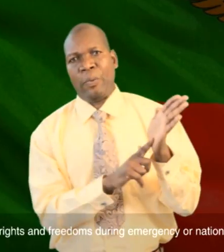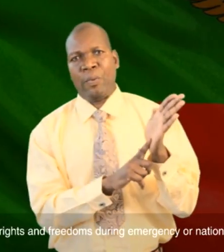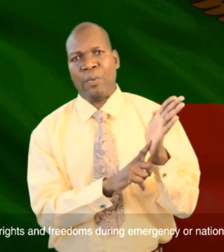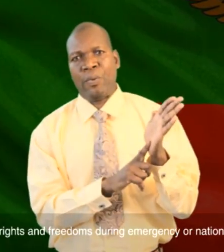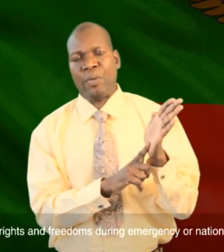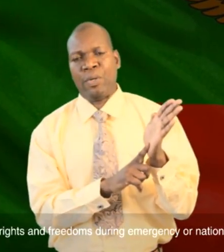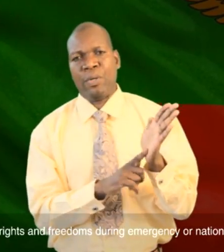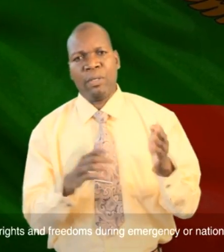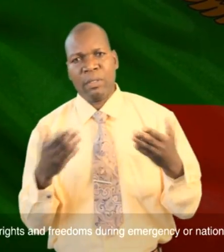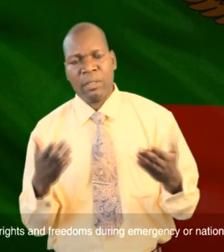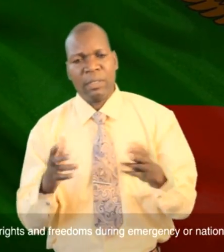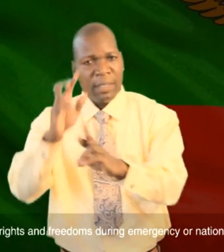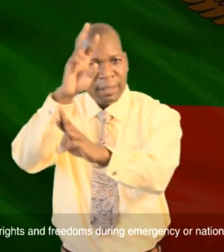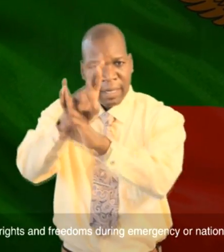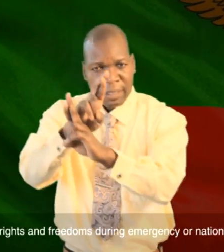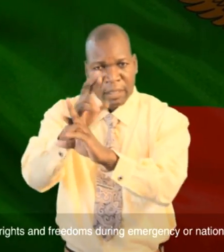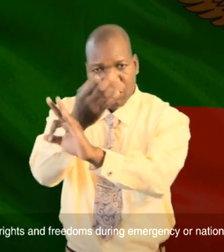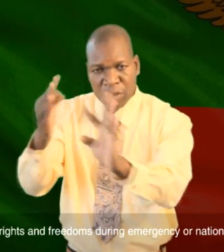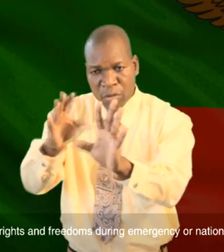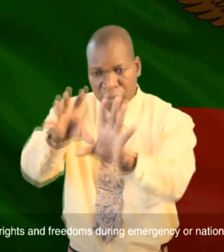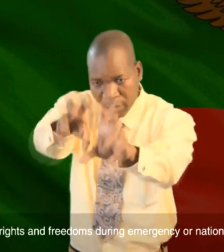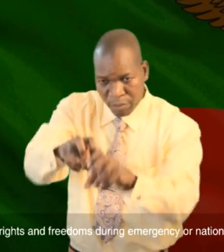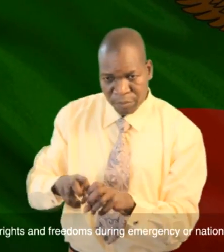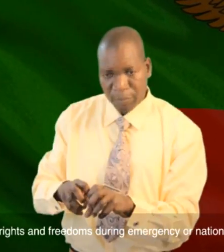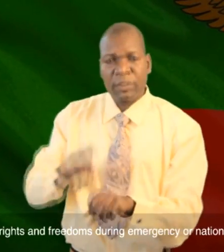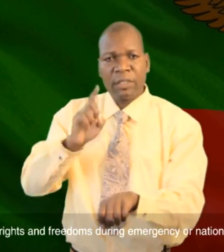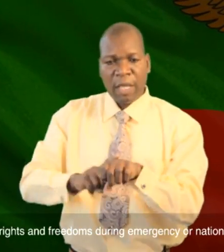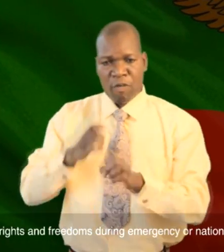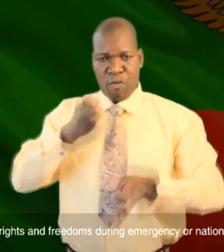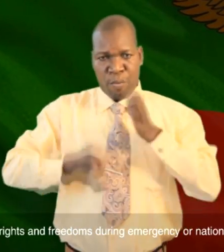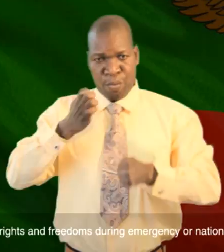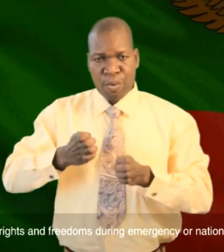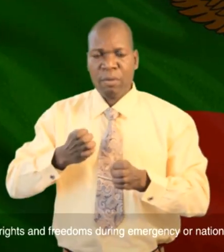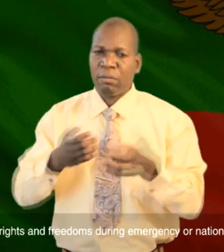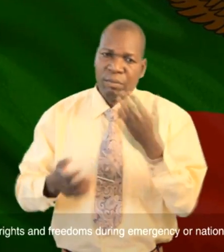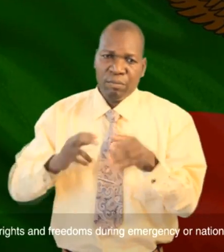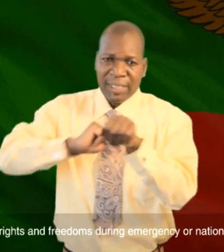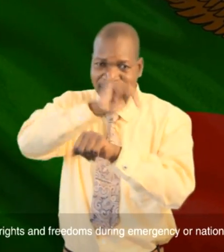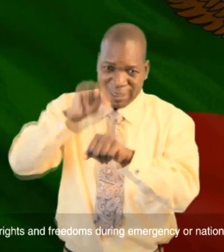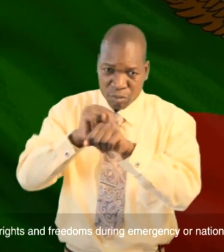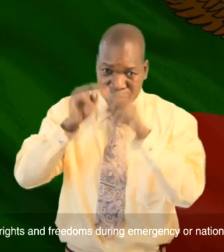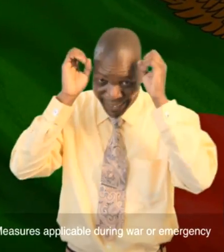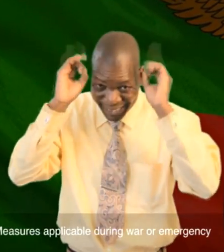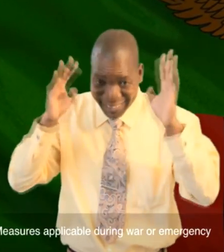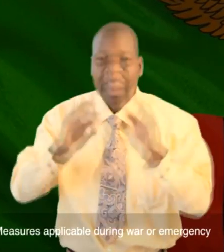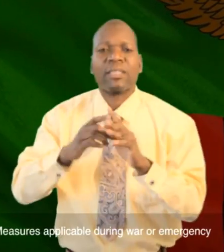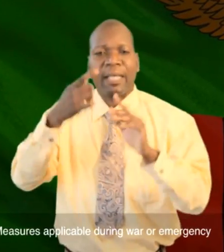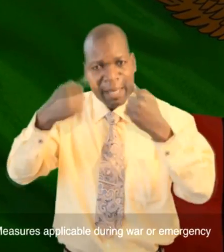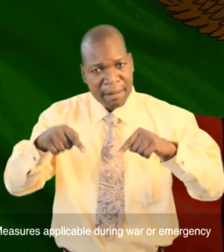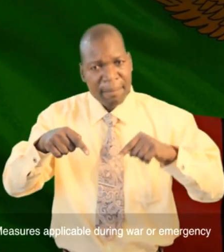Derogation of rights and freedoms during emergency or national disaster. Measures applicable